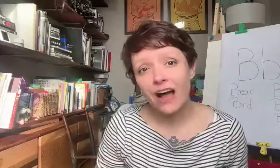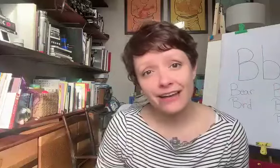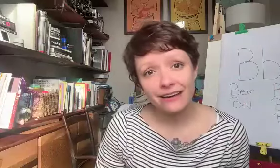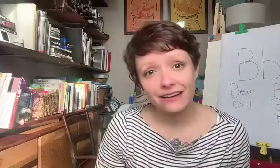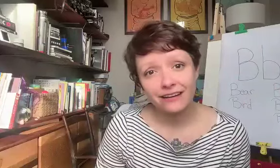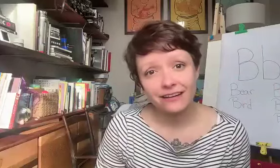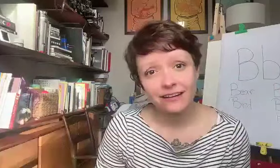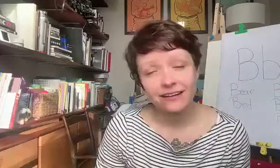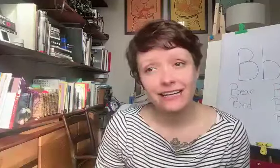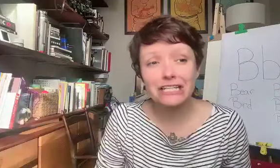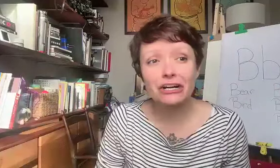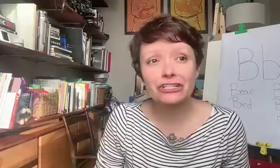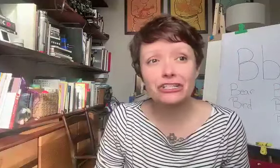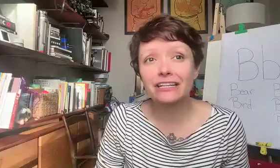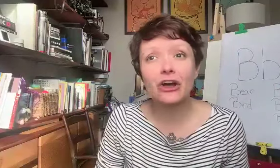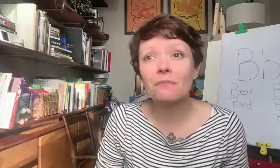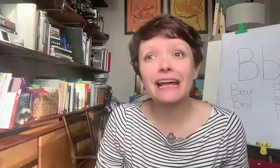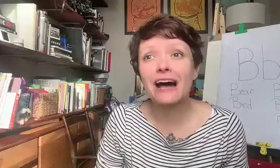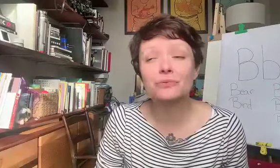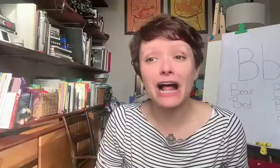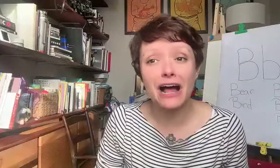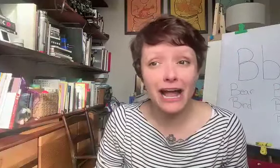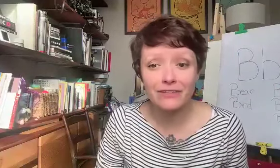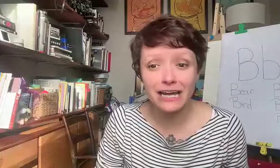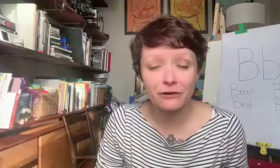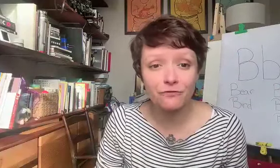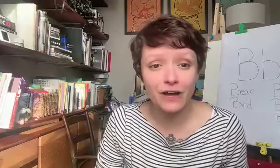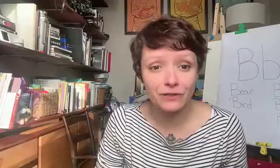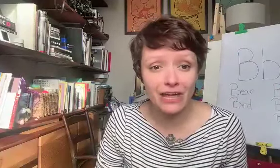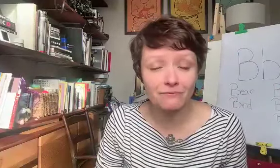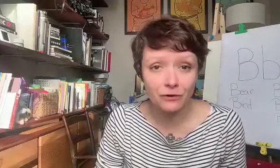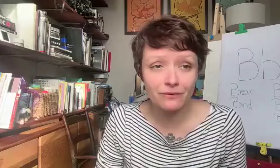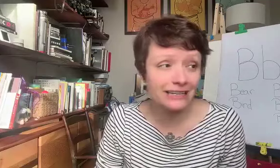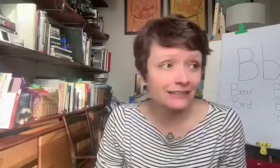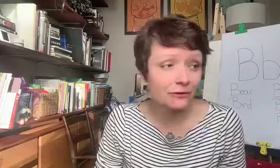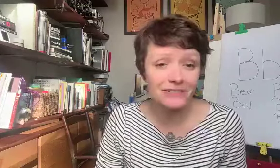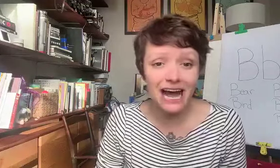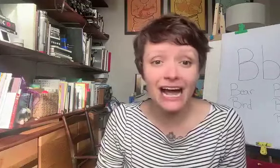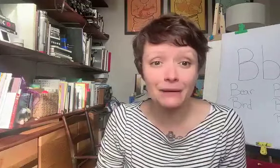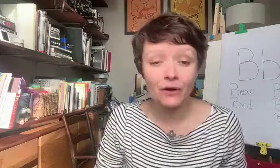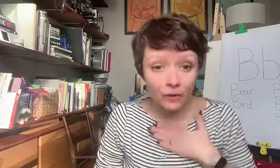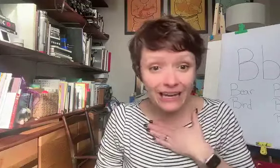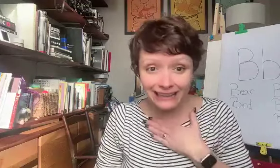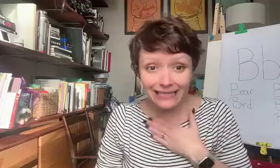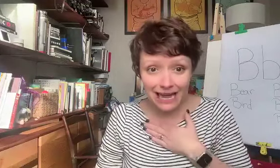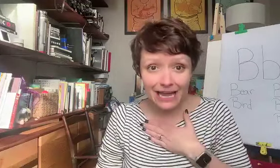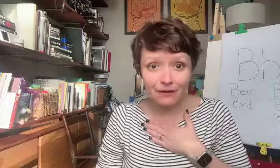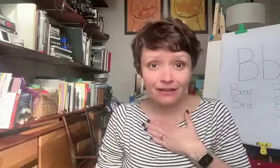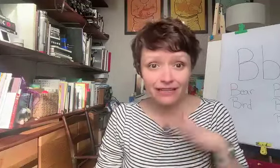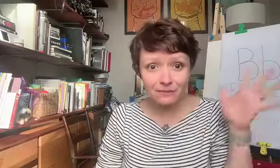fun. It's our, like, nobody else will ever have this kind of fun with them. They don't have time. We get that time. Let's make it